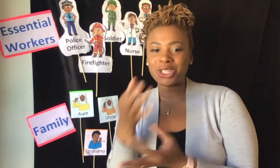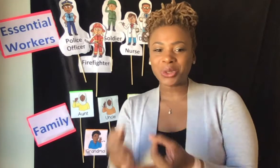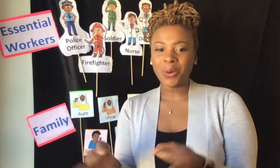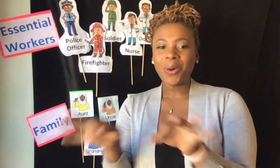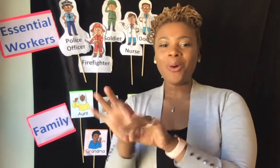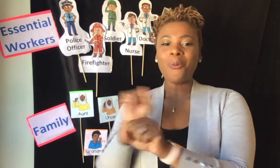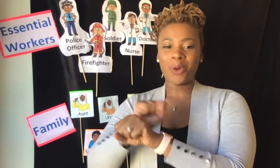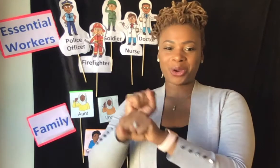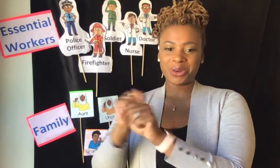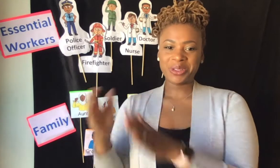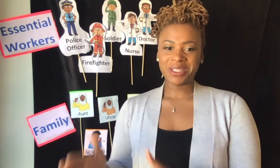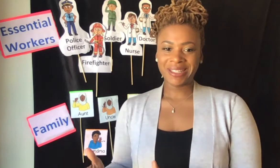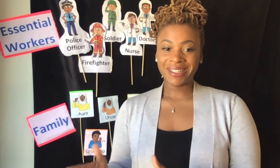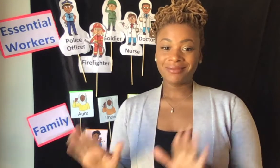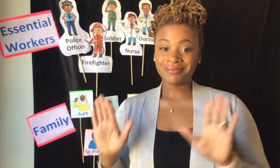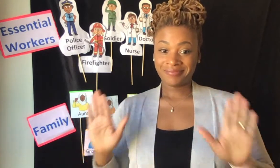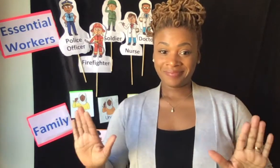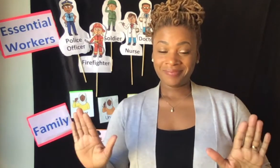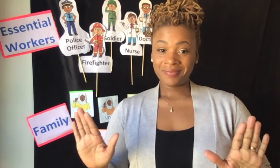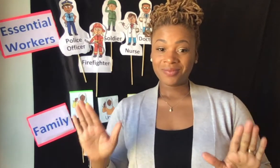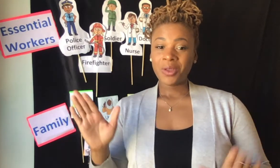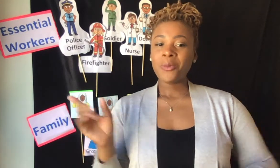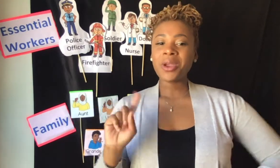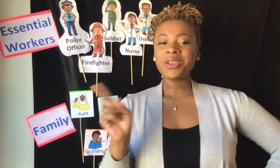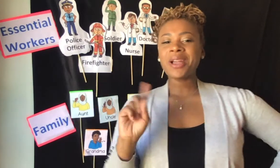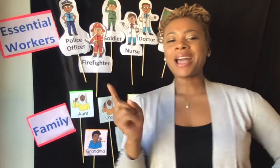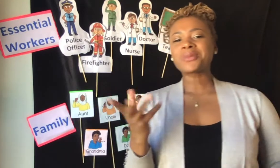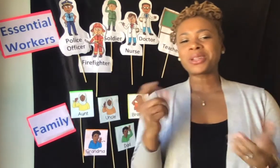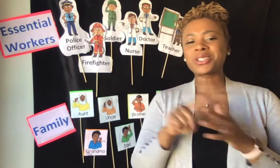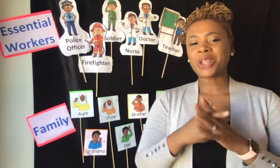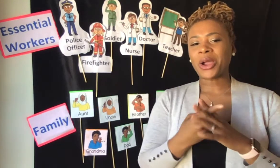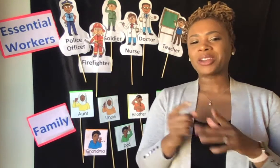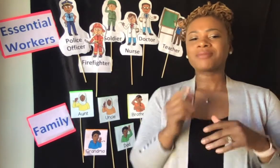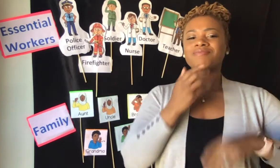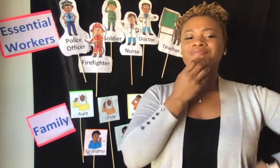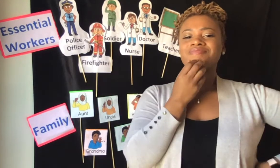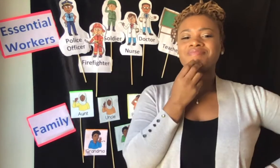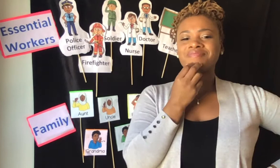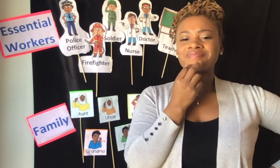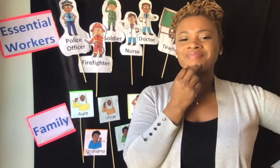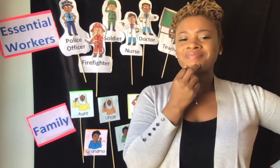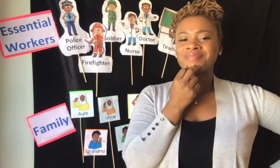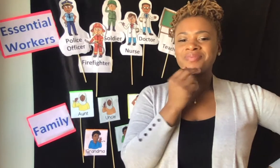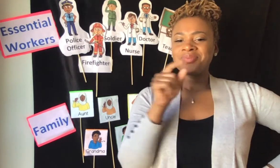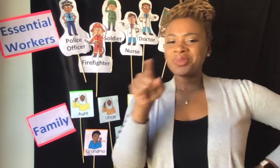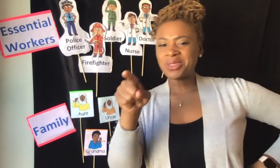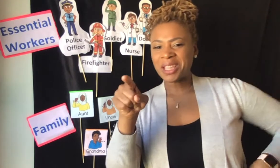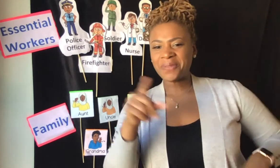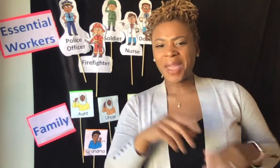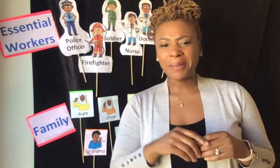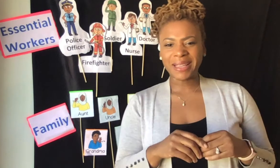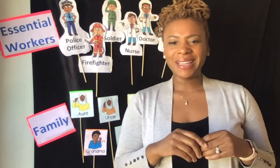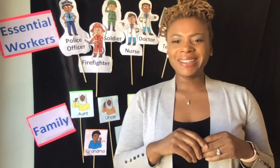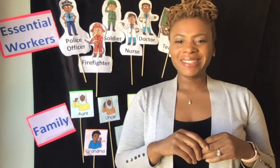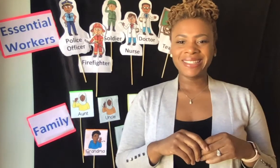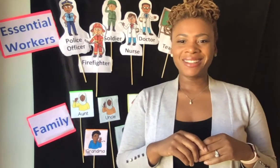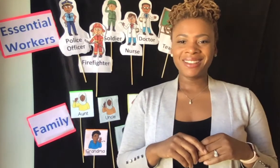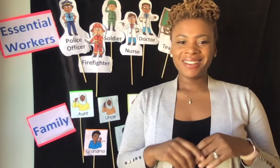essential workers. Where do you guys want to start? You say family? You